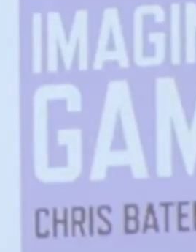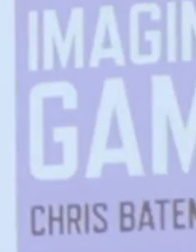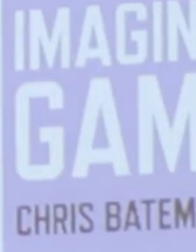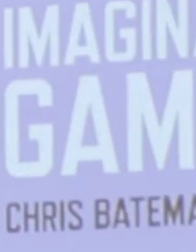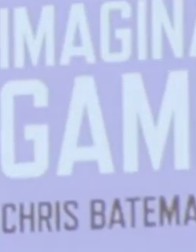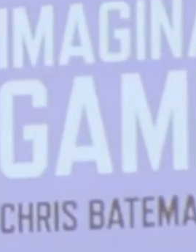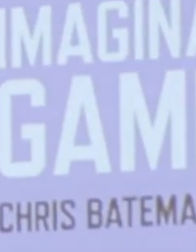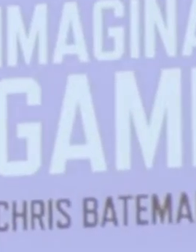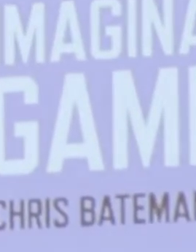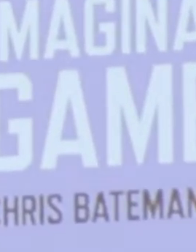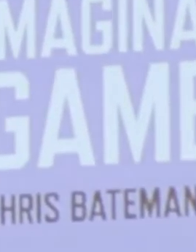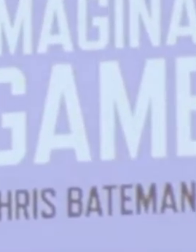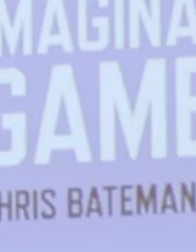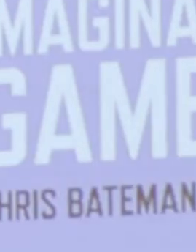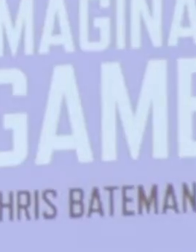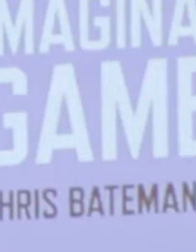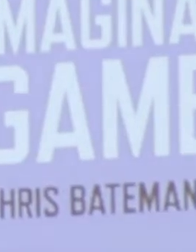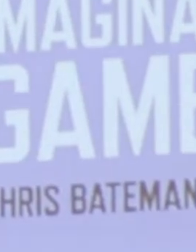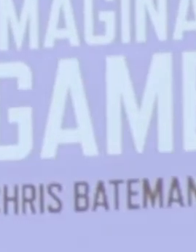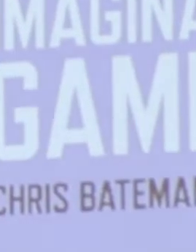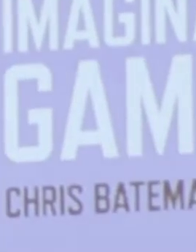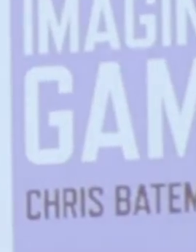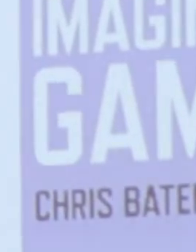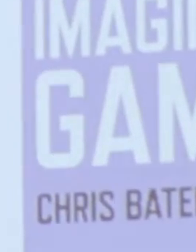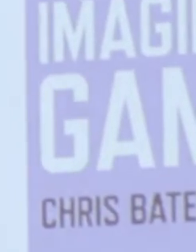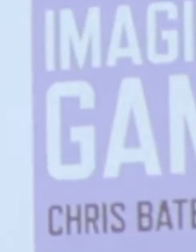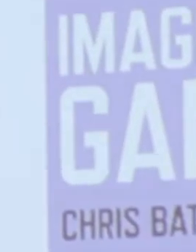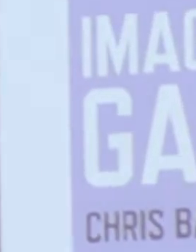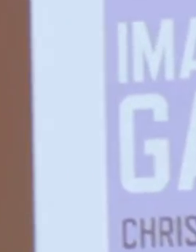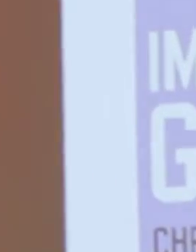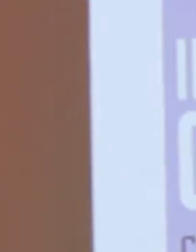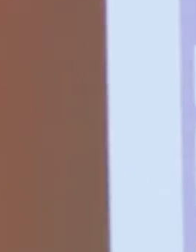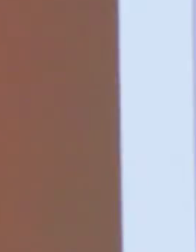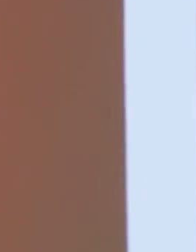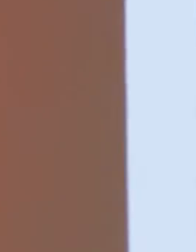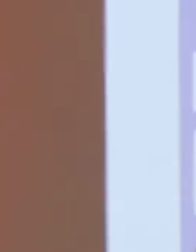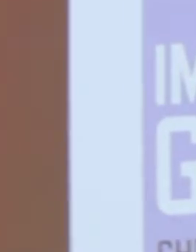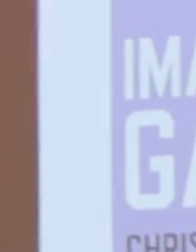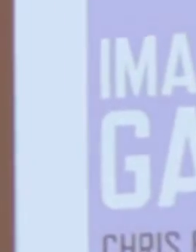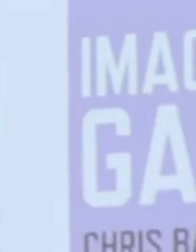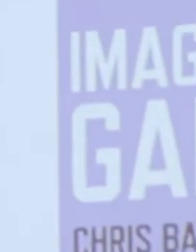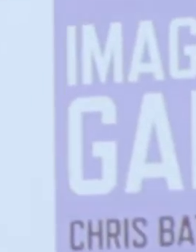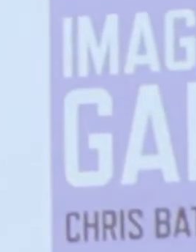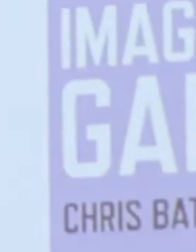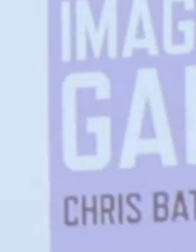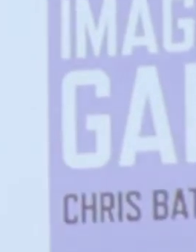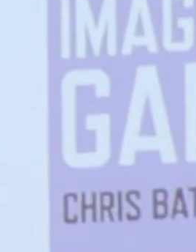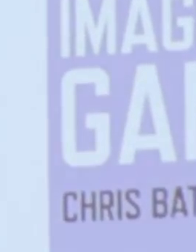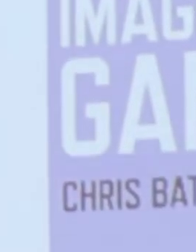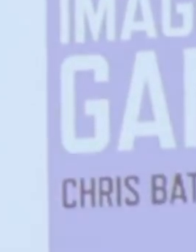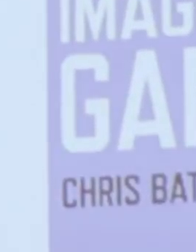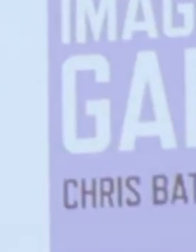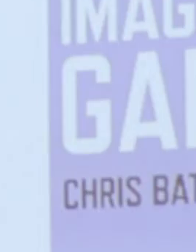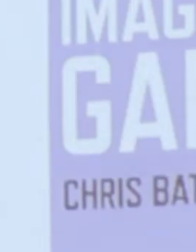In 2016, I thought it'd be fun to play with the concept of knowledge under the title Wikipedia Knows Nothing. The Wikipedia editors were